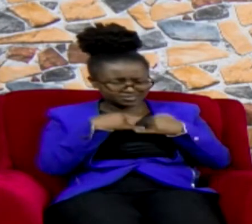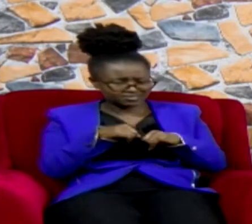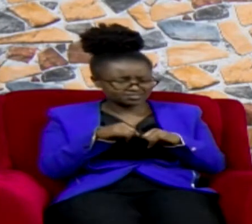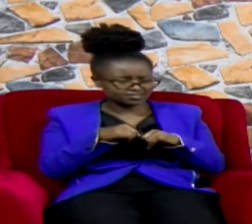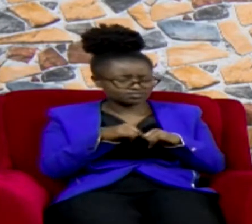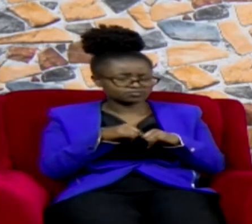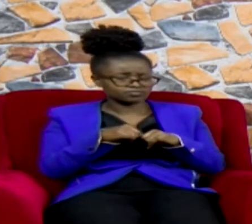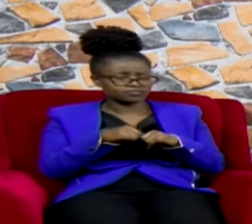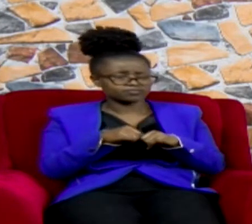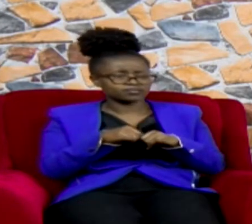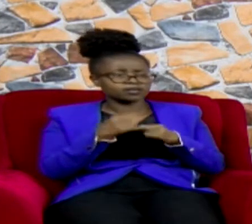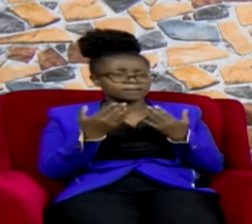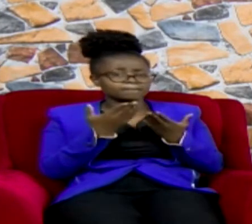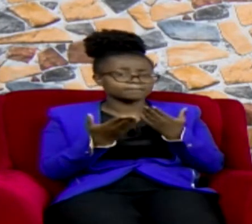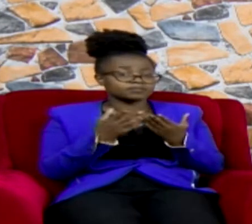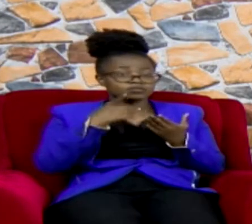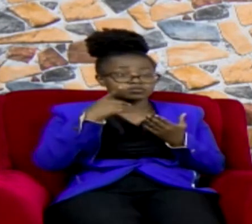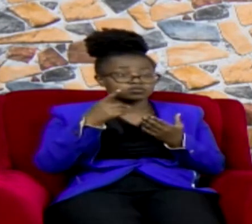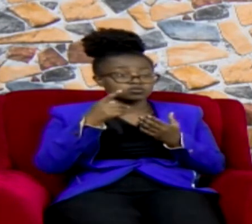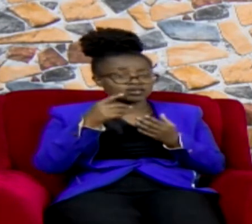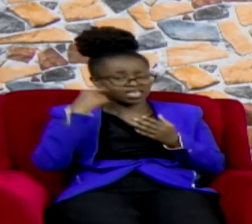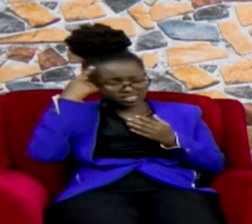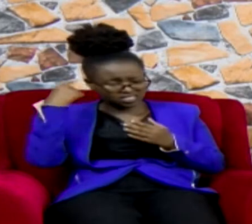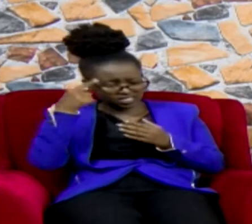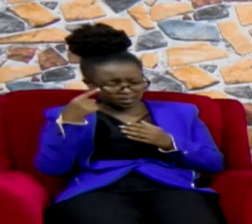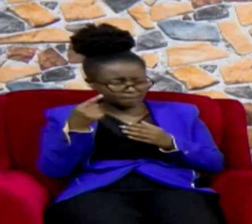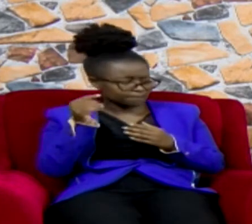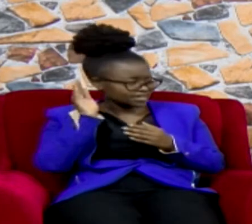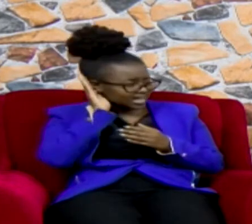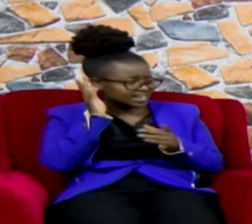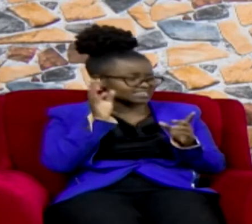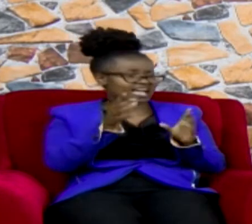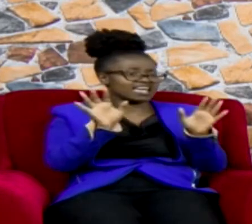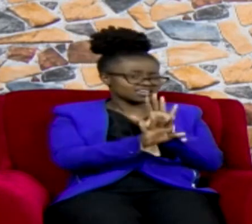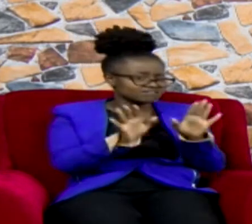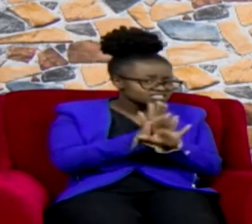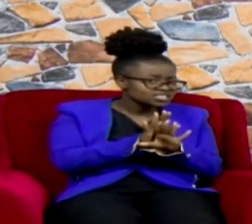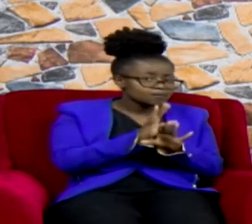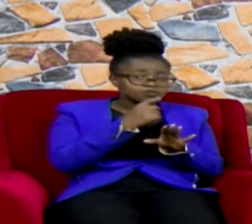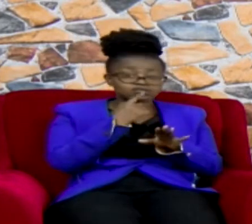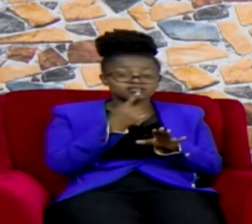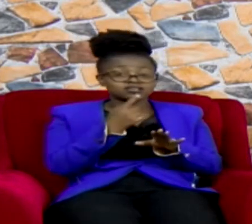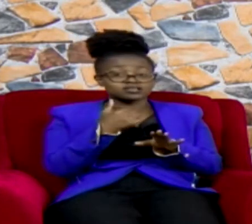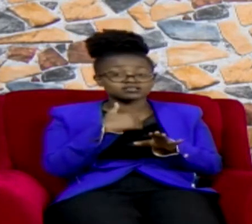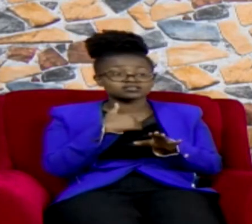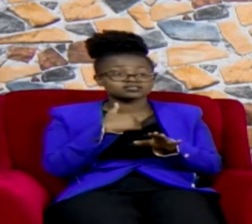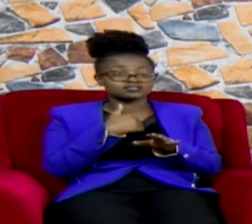put myself in their shoes. Like, I would be going mad. I can hear every pin drop. Okay, as I always say, that is a